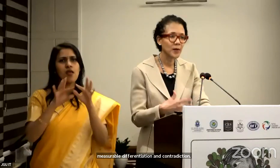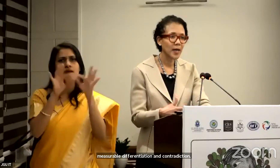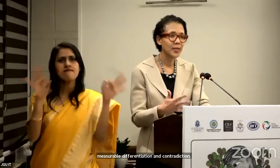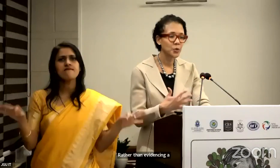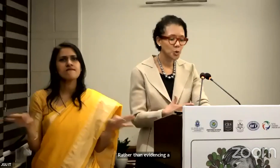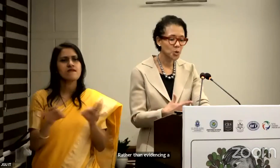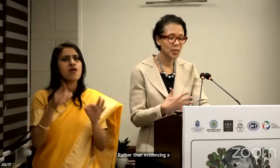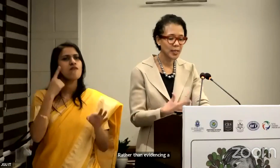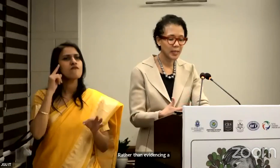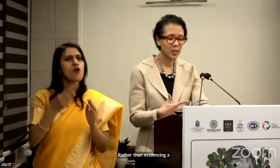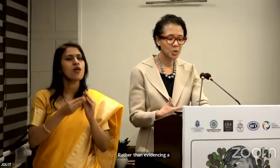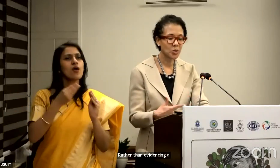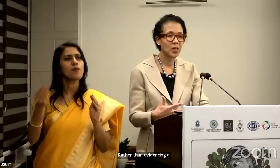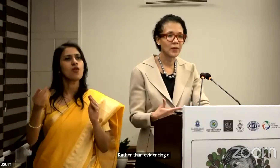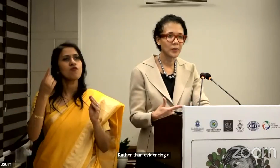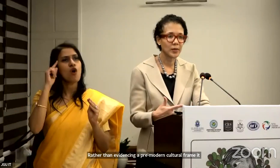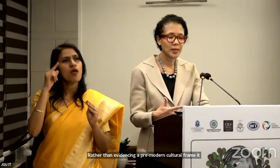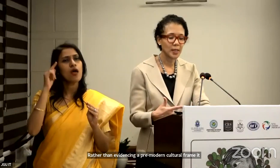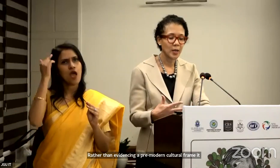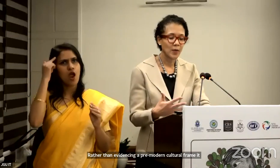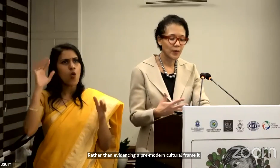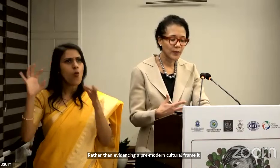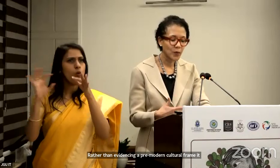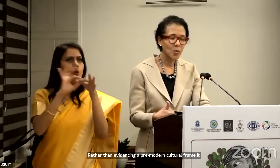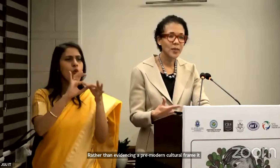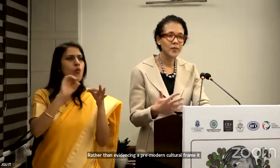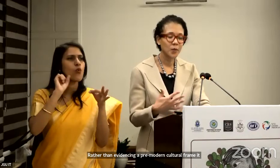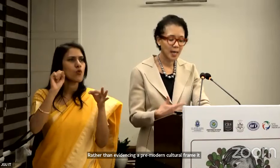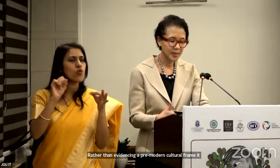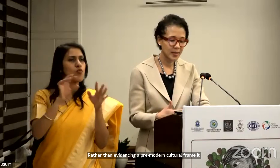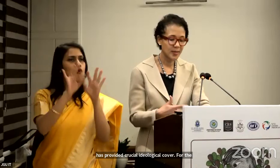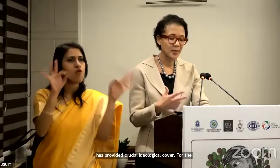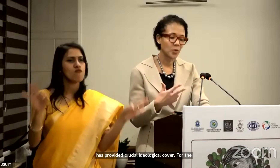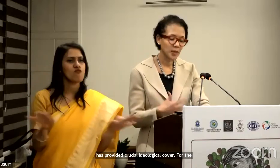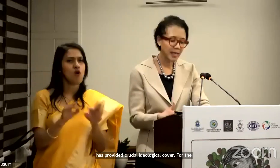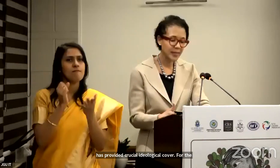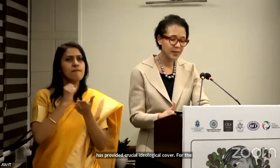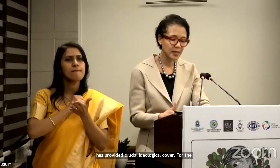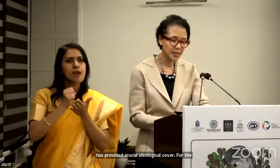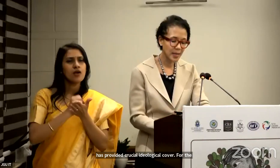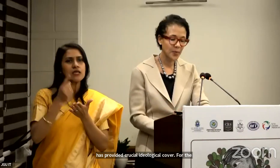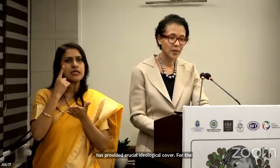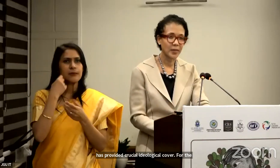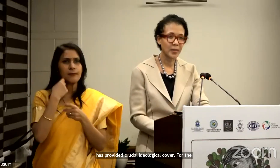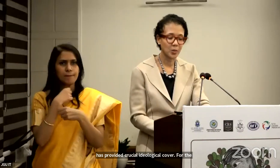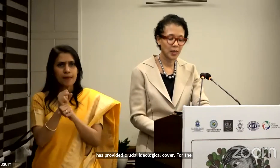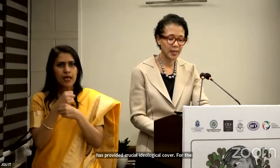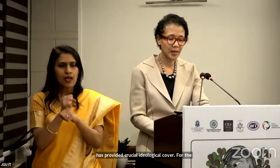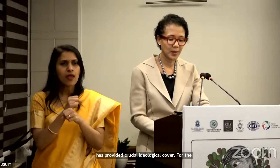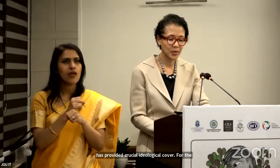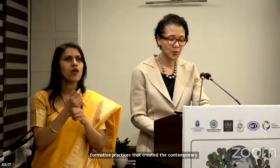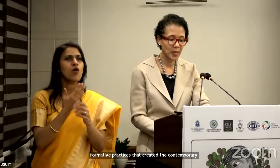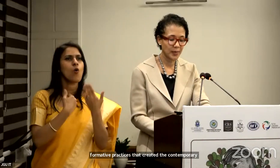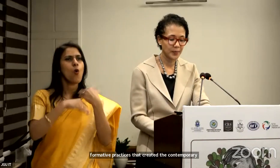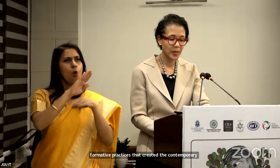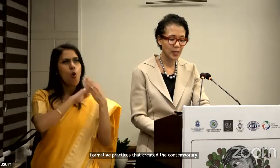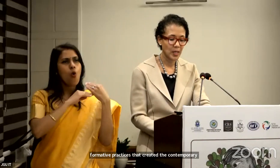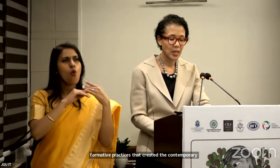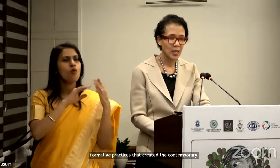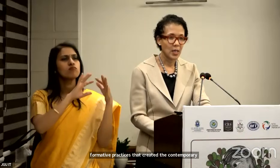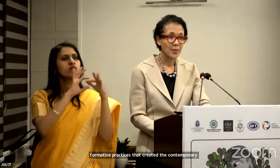has provided crucial ideological cover for the formative practices that created the contemporary global economic